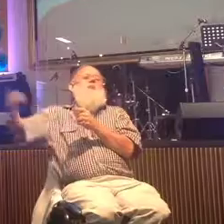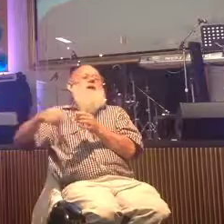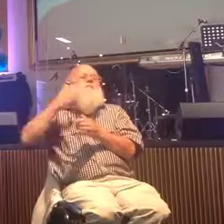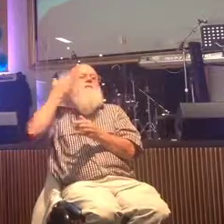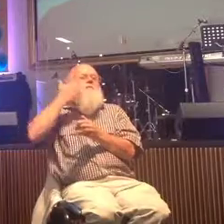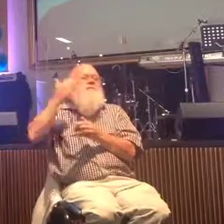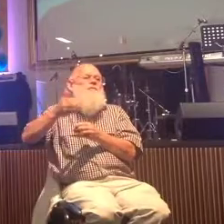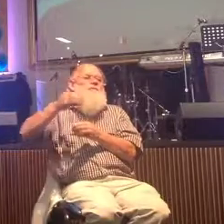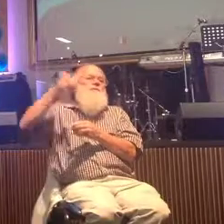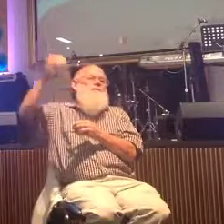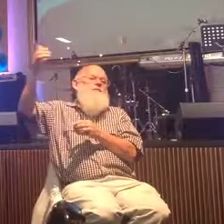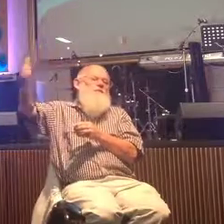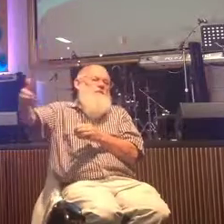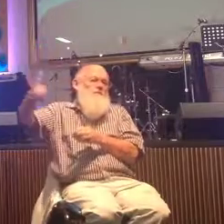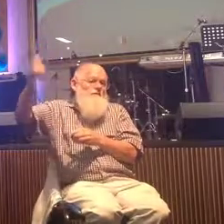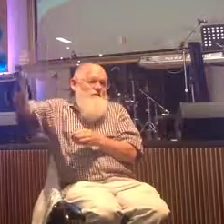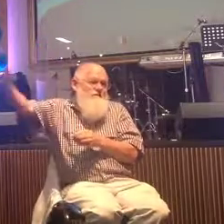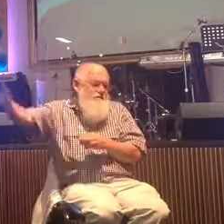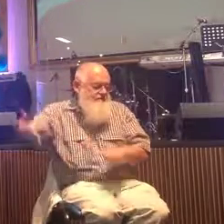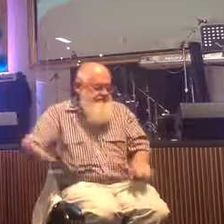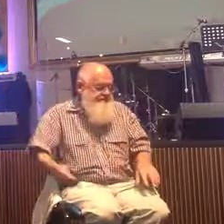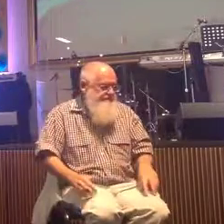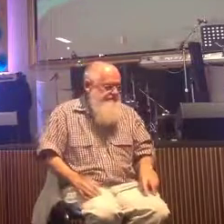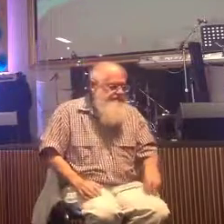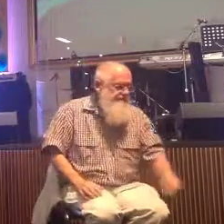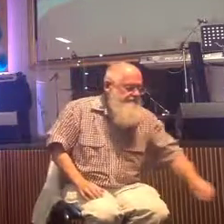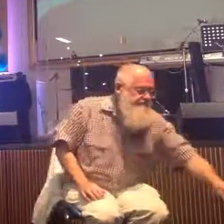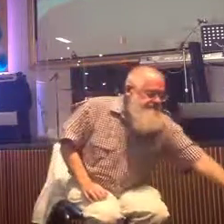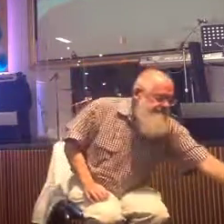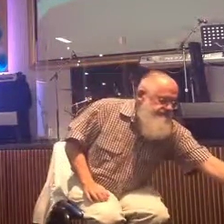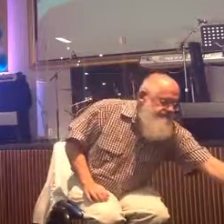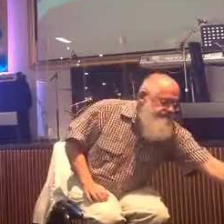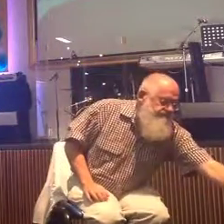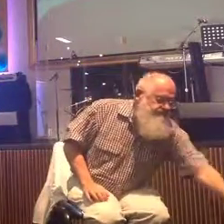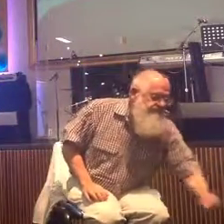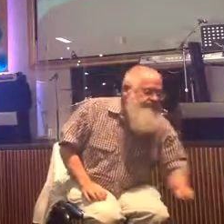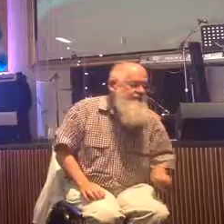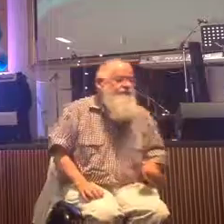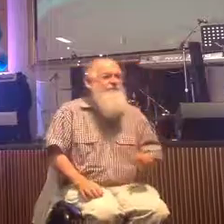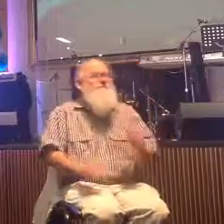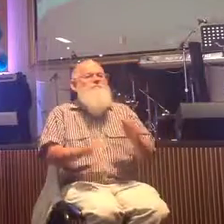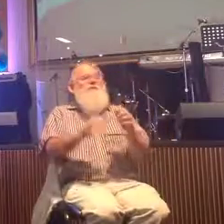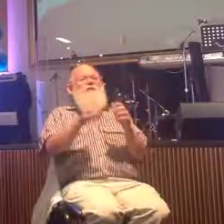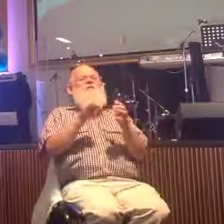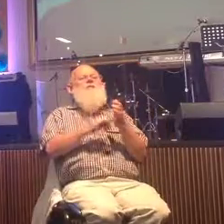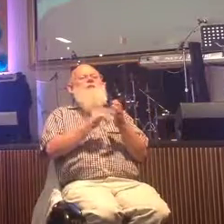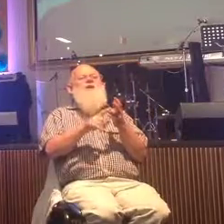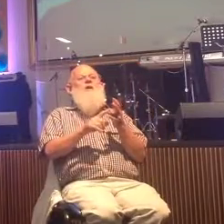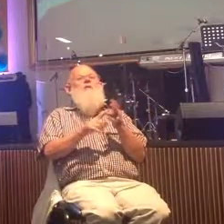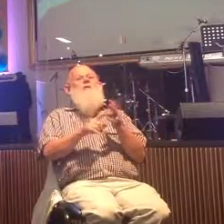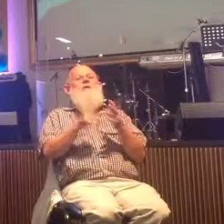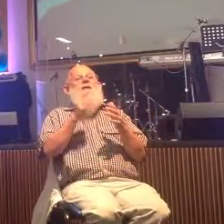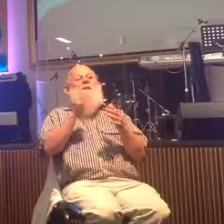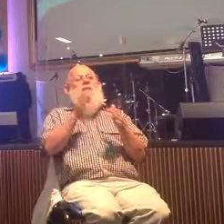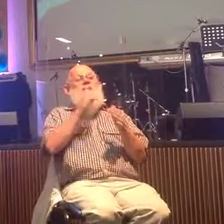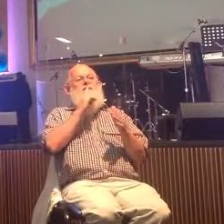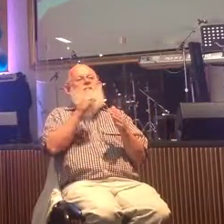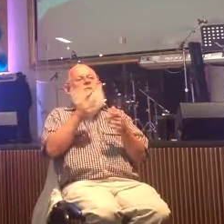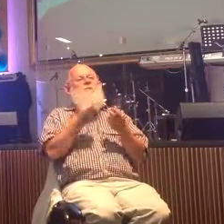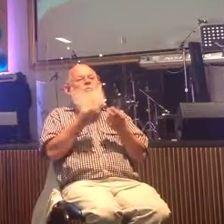the thing that I'm drawn towards. Show me a greater understanding of the thing that I keep struggling with. Give